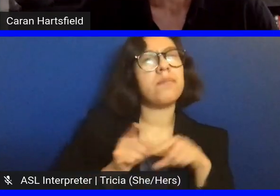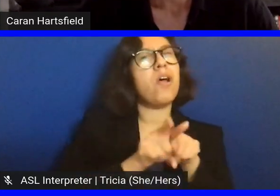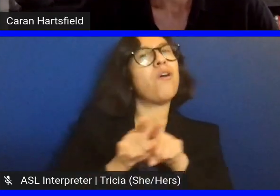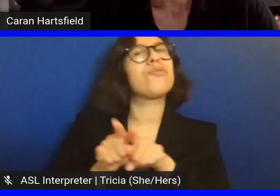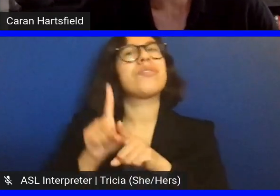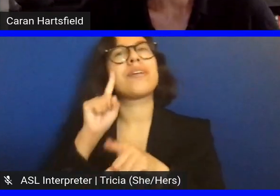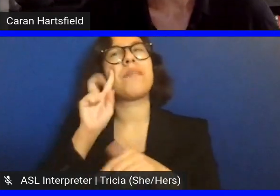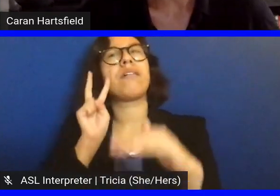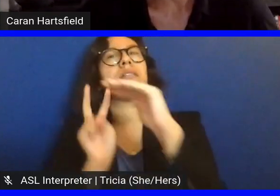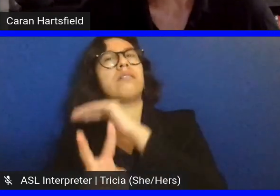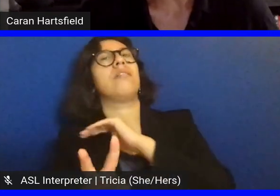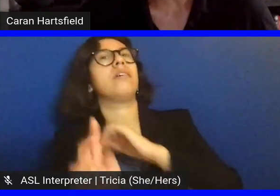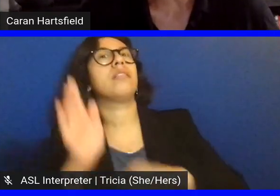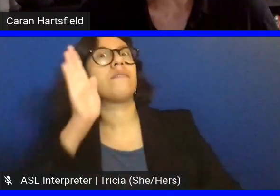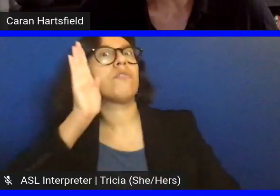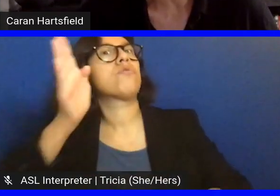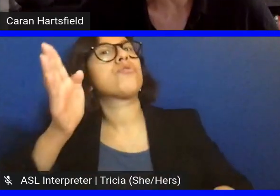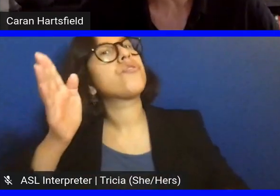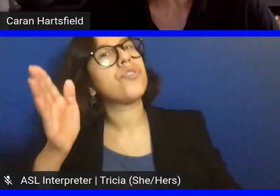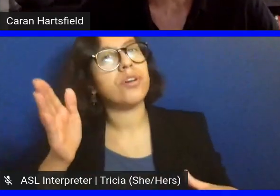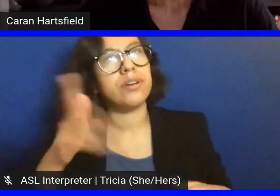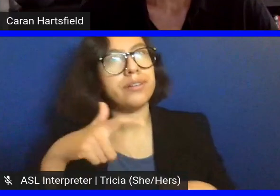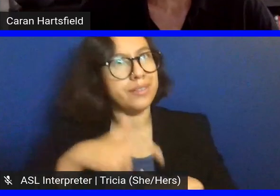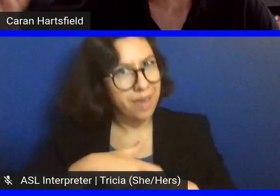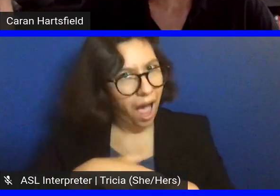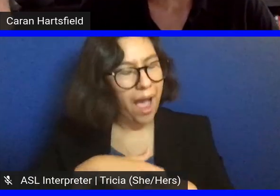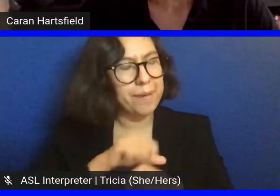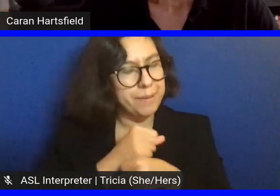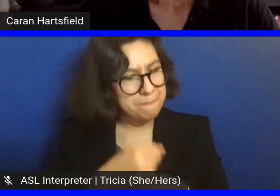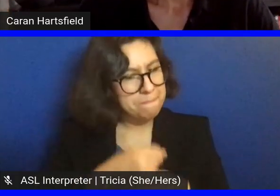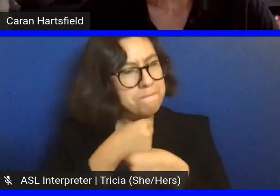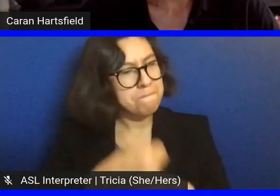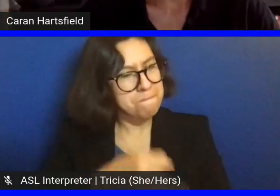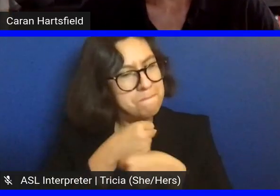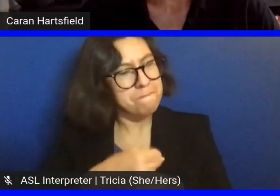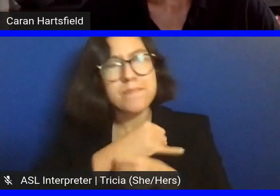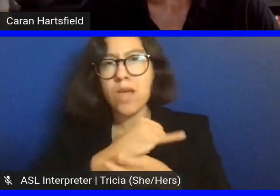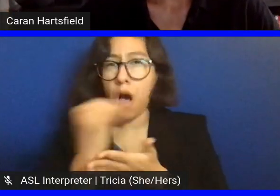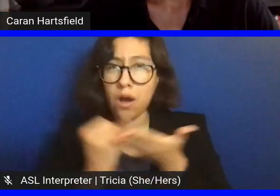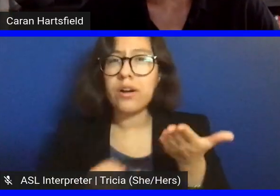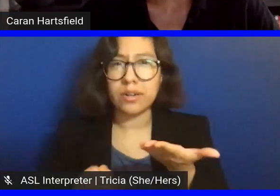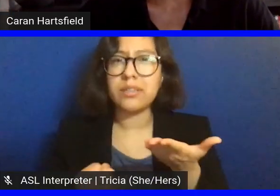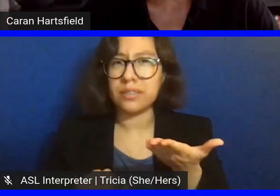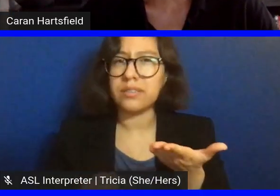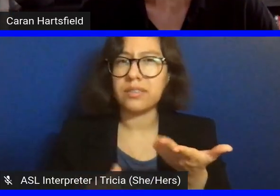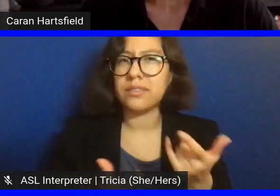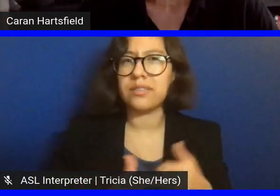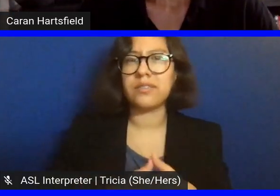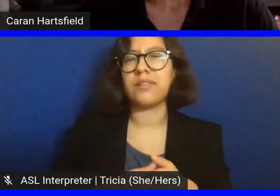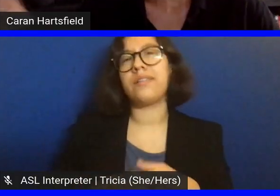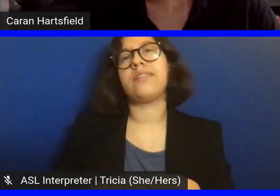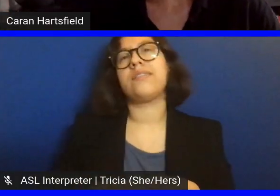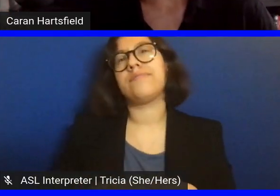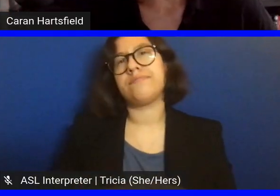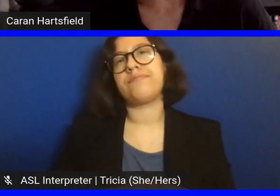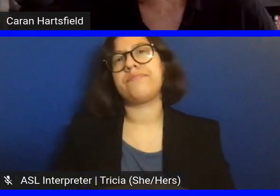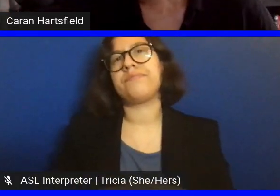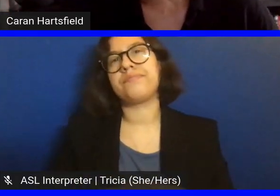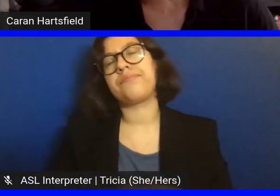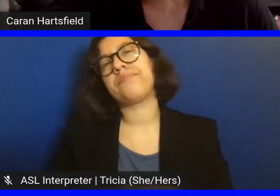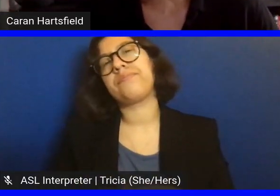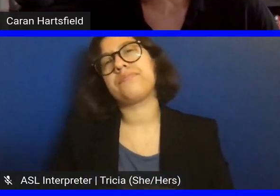ahead, because it takes time to make work. So, yes, you know, not just, you